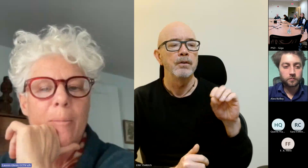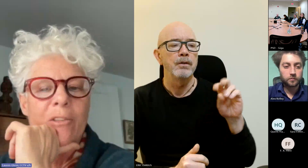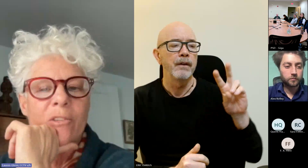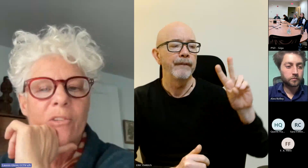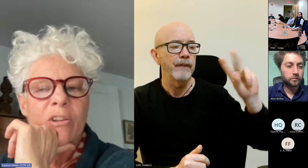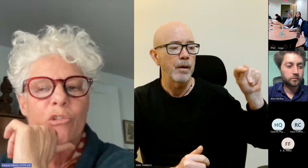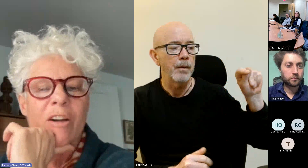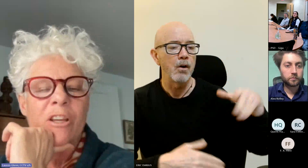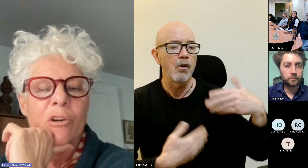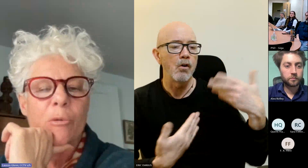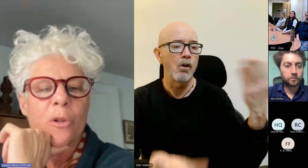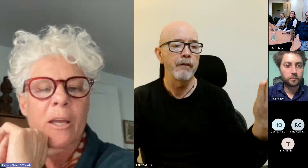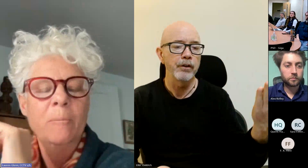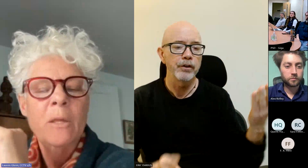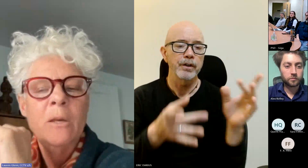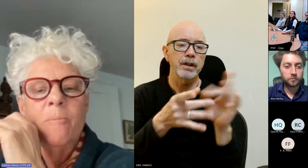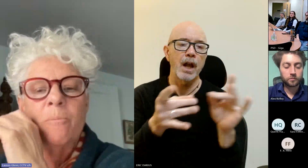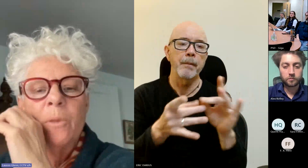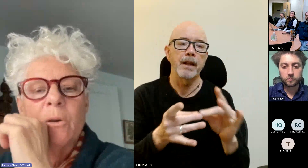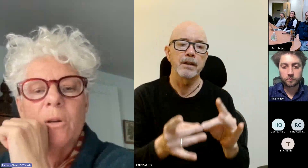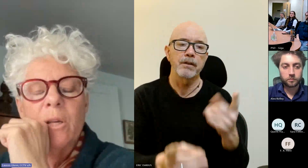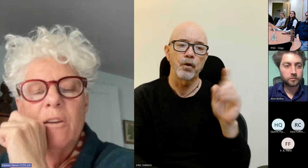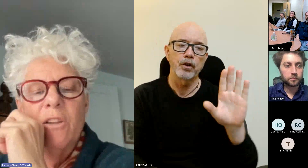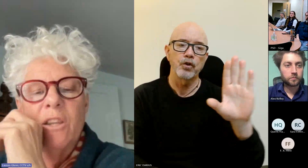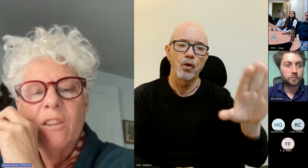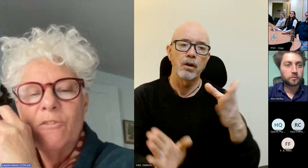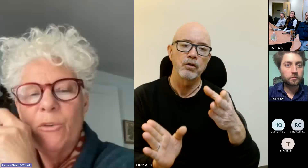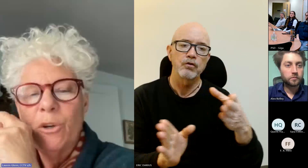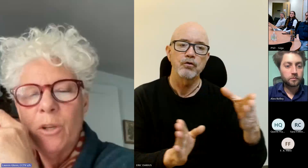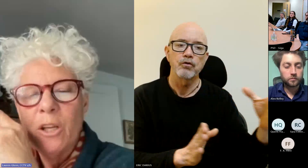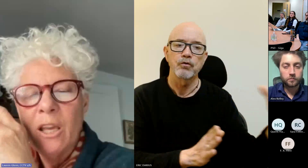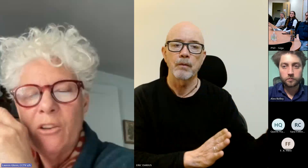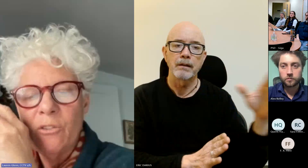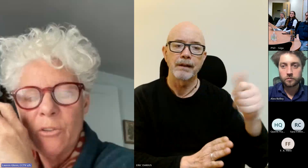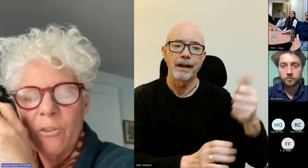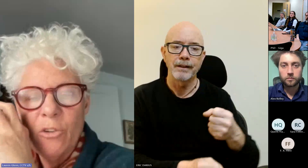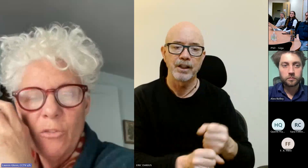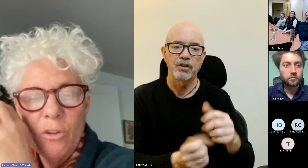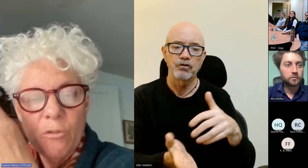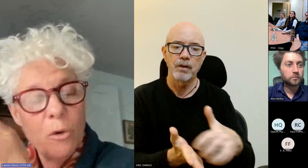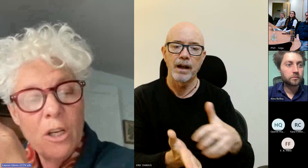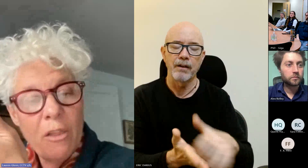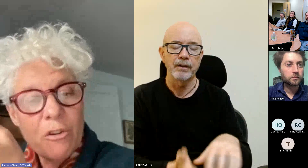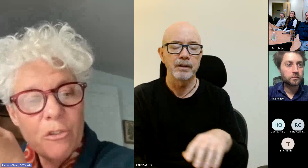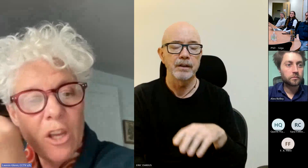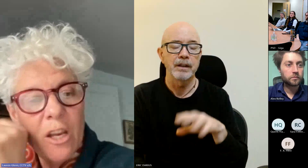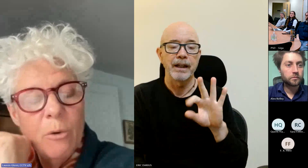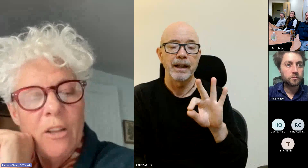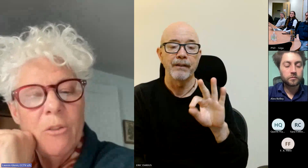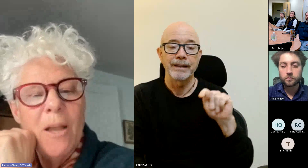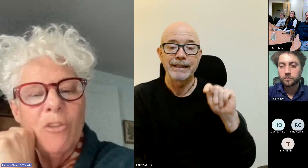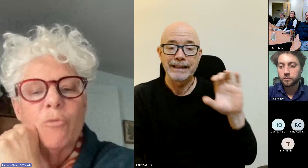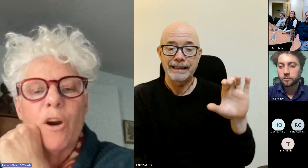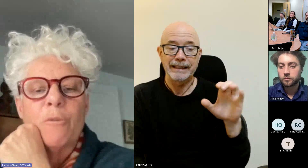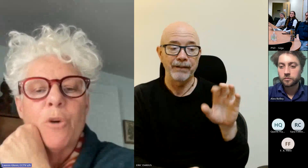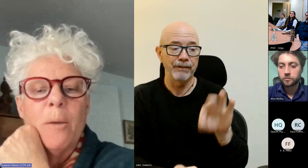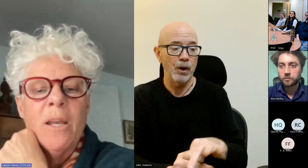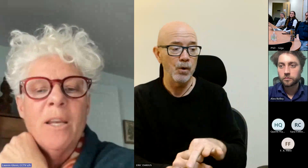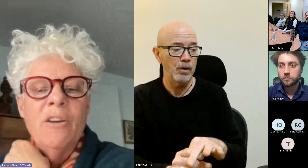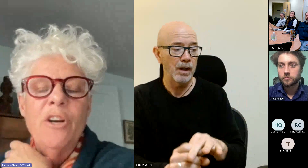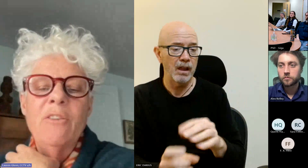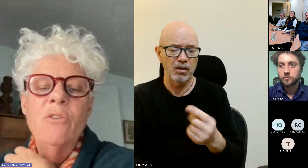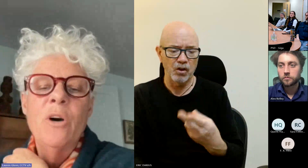following comments on the draft 10-year plan. Given that the Federal Communications Commission just voted on Thursday to raise the benchmark